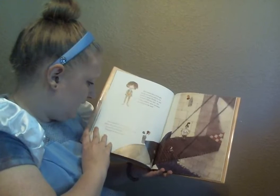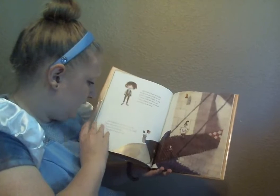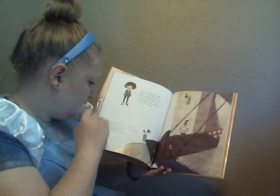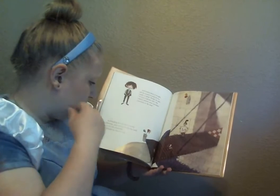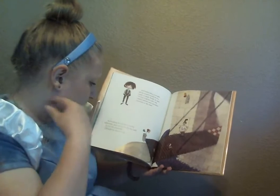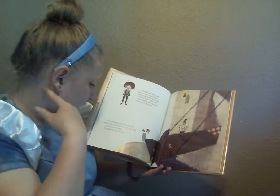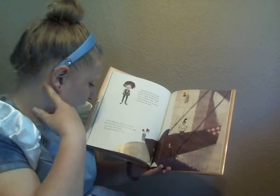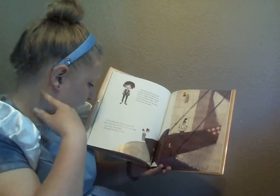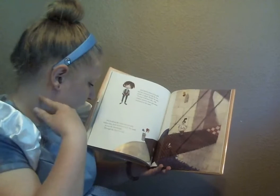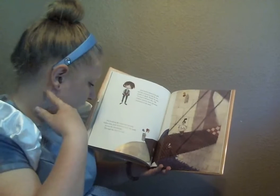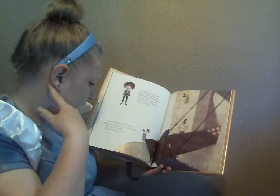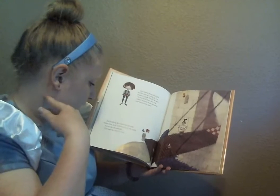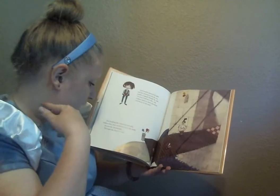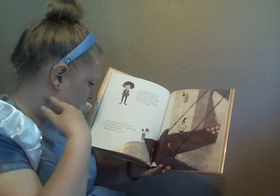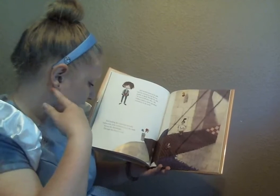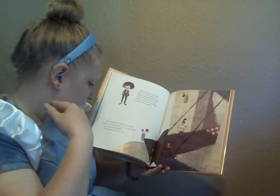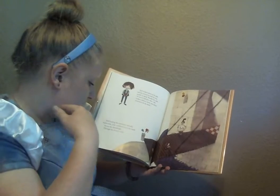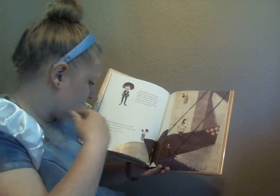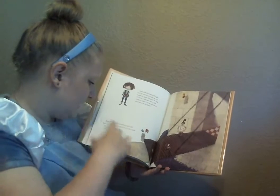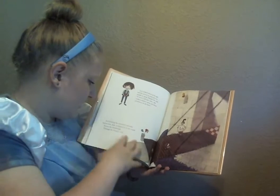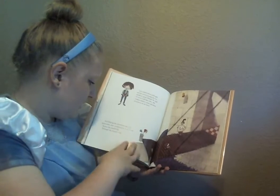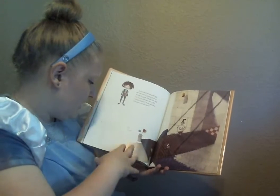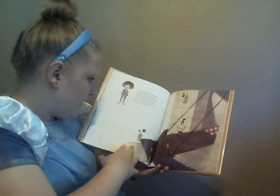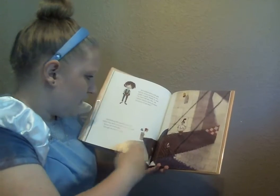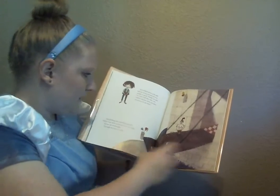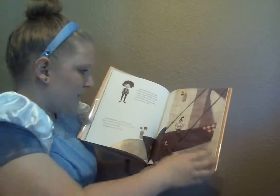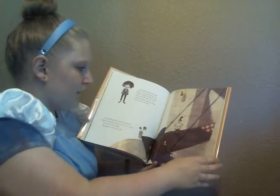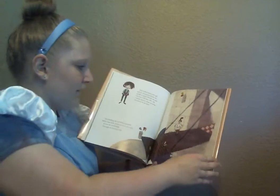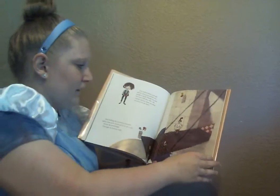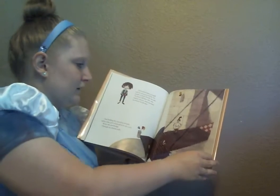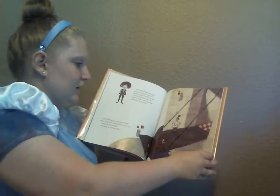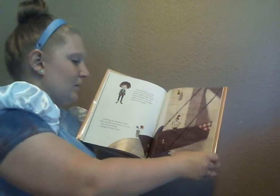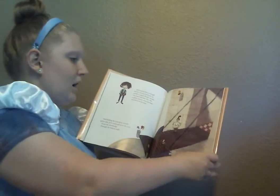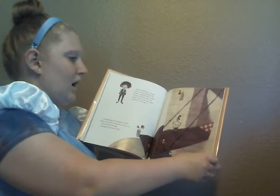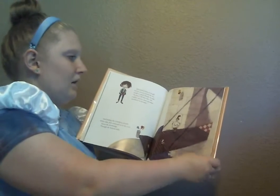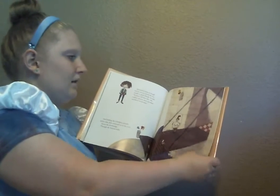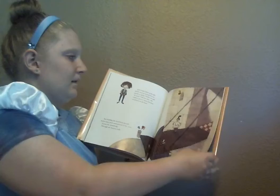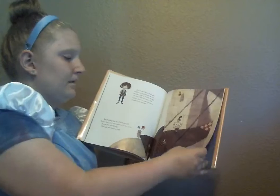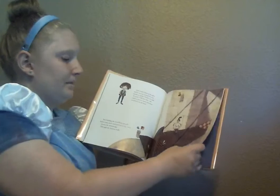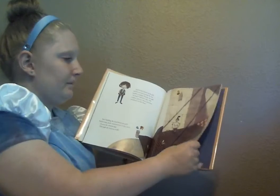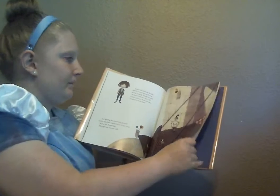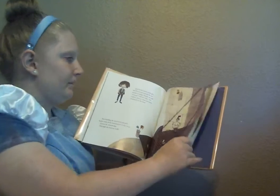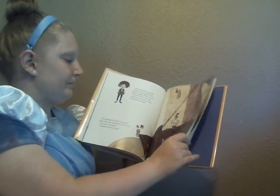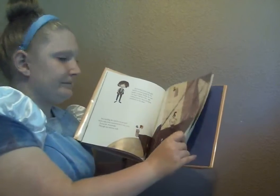continued on to the castle, across the drawbridge, through the fortress walls,